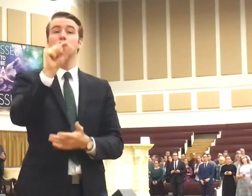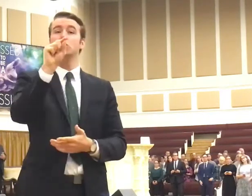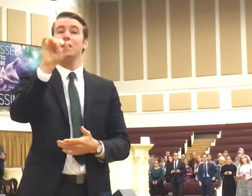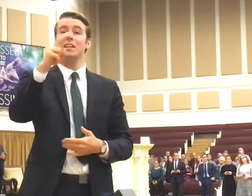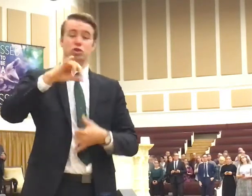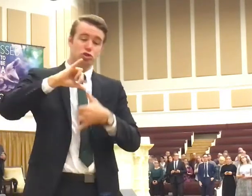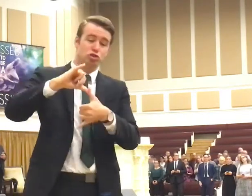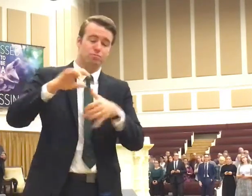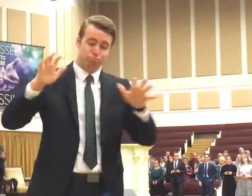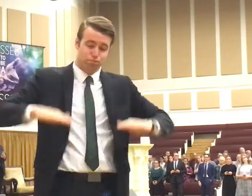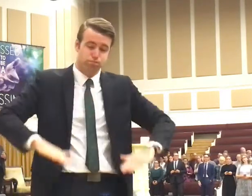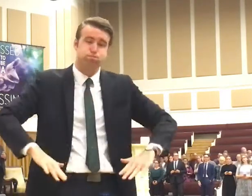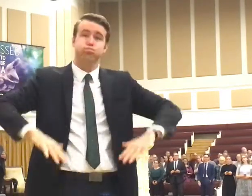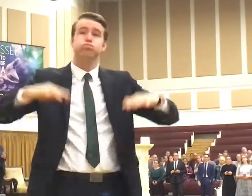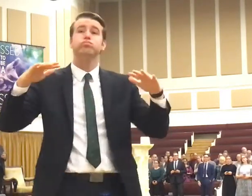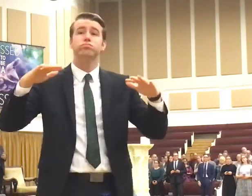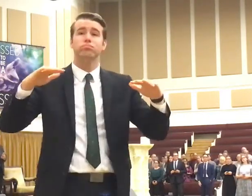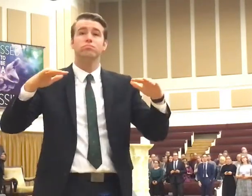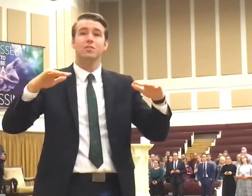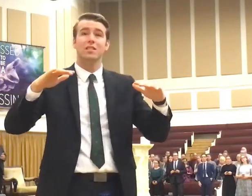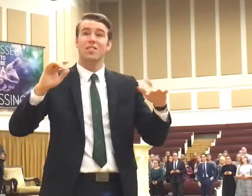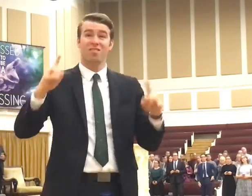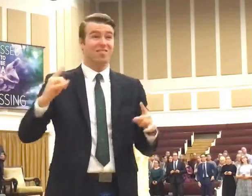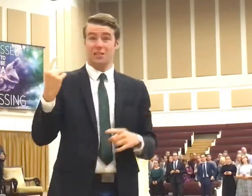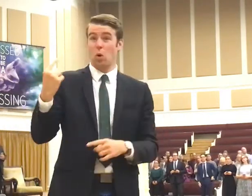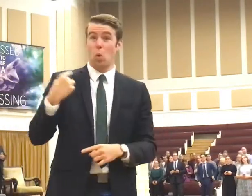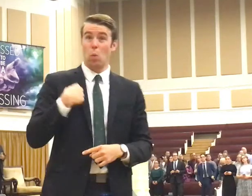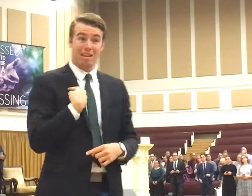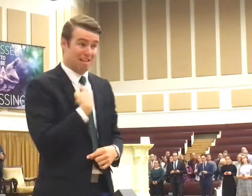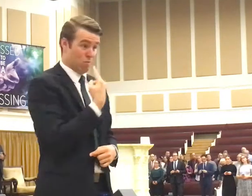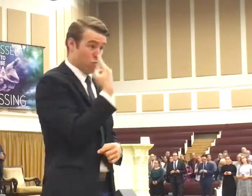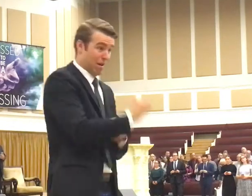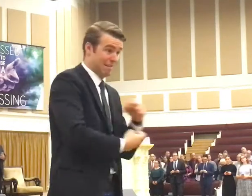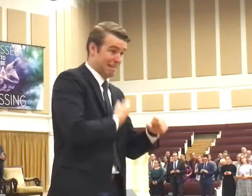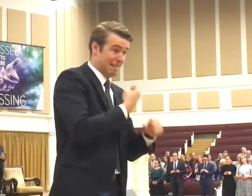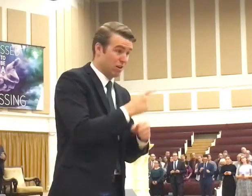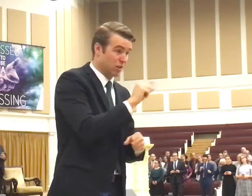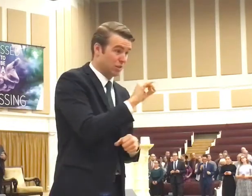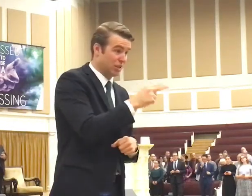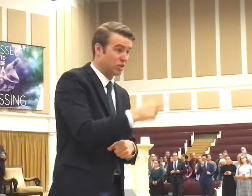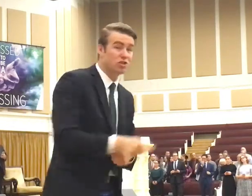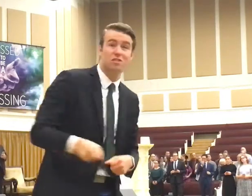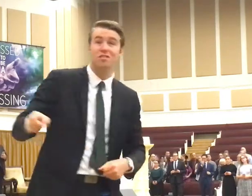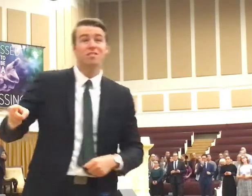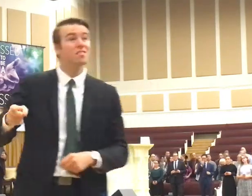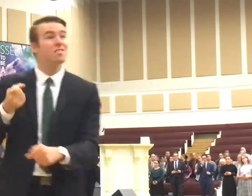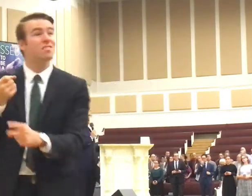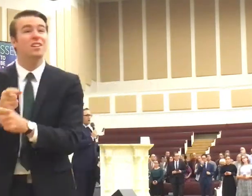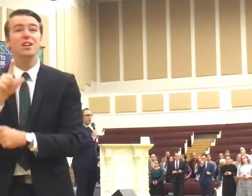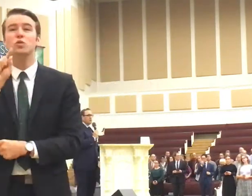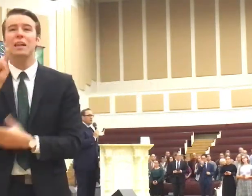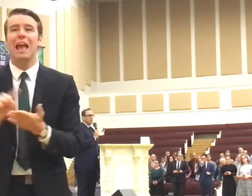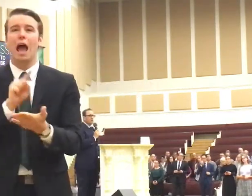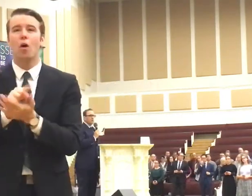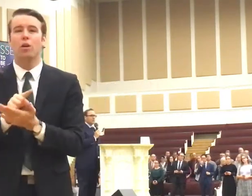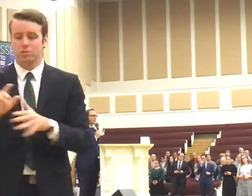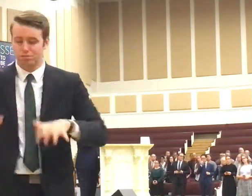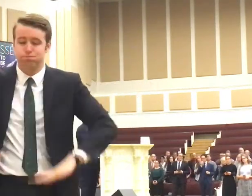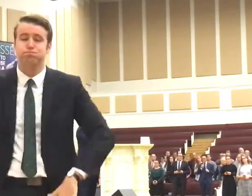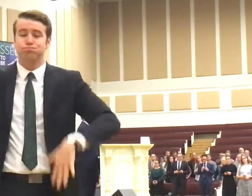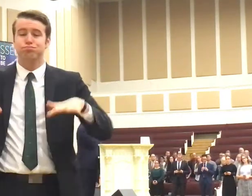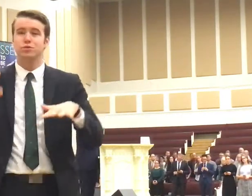year they got in 20 hours. hours or so, and